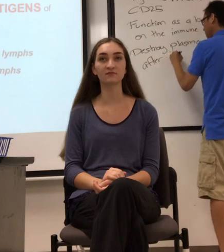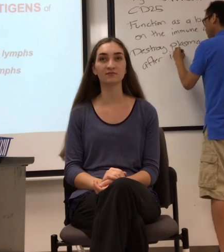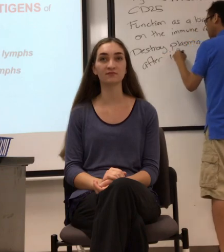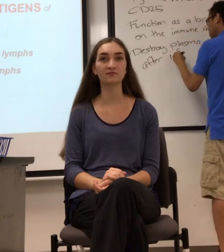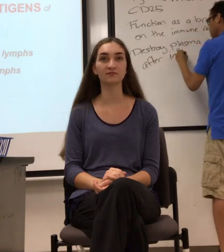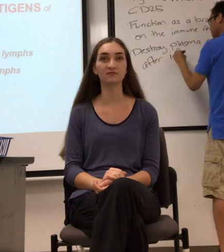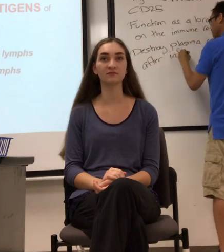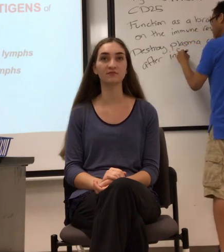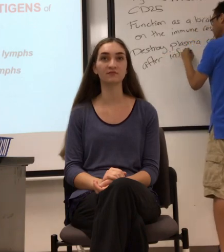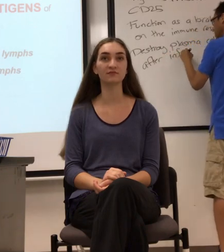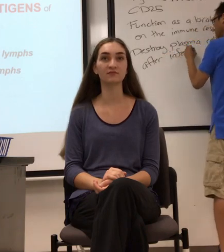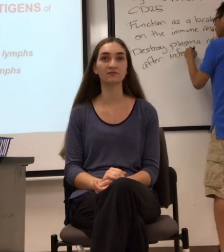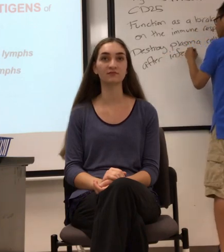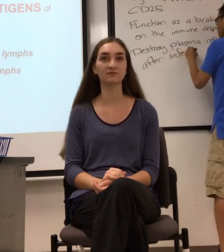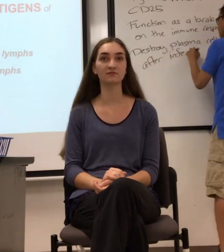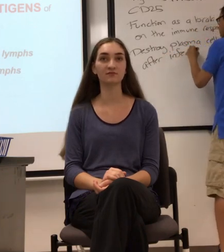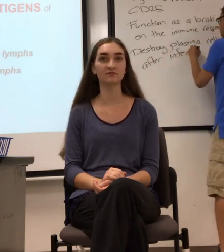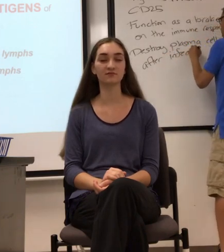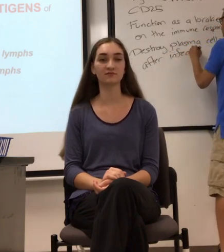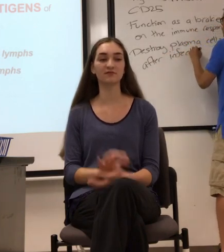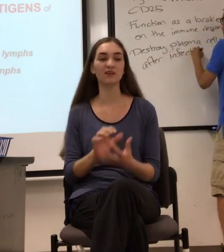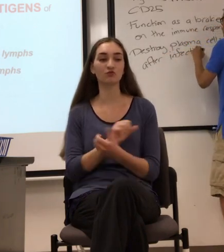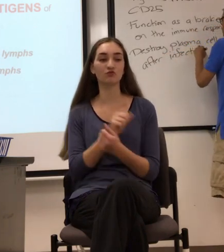after infection